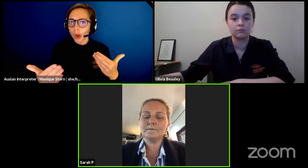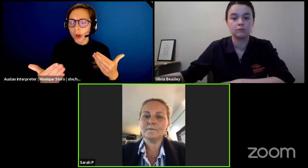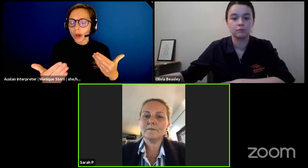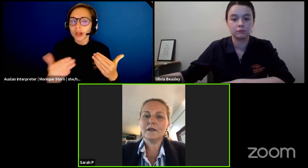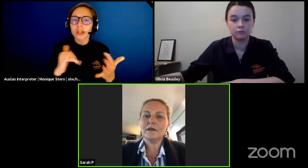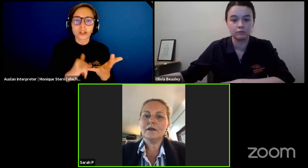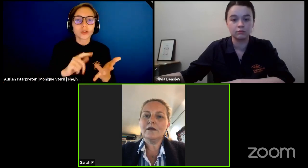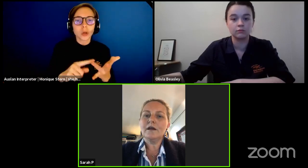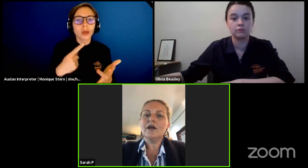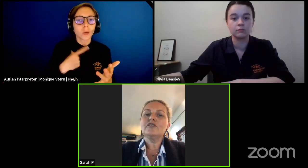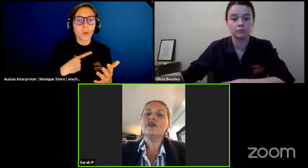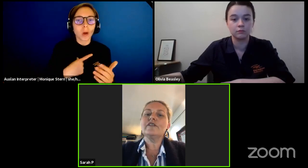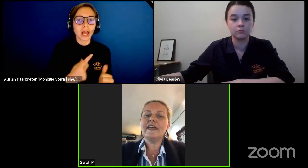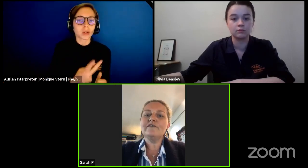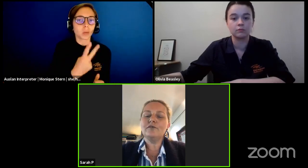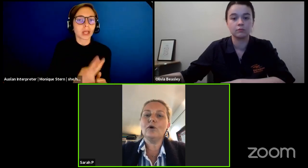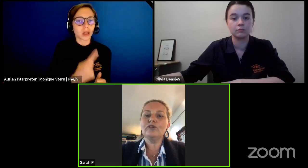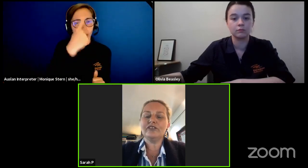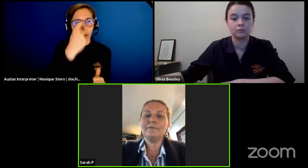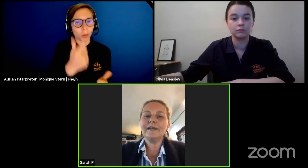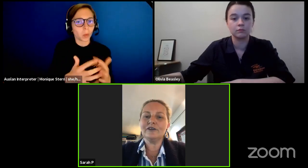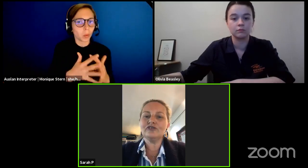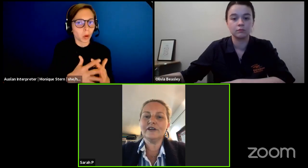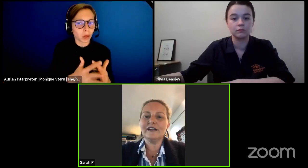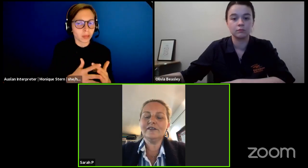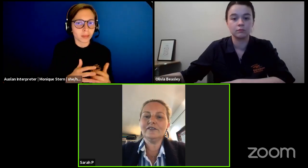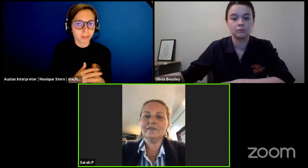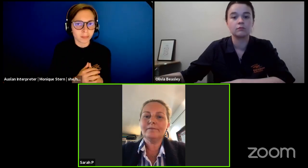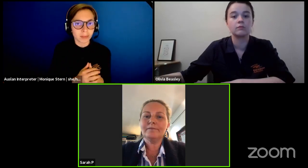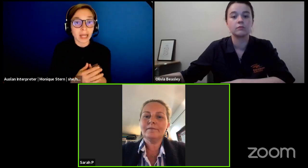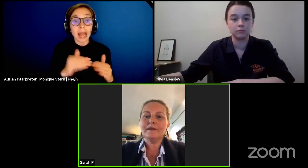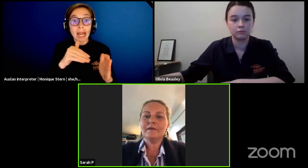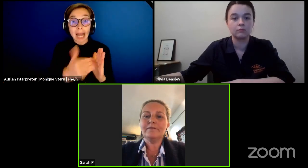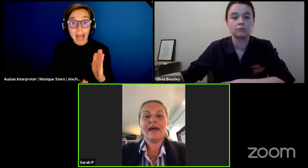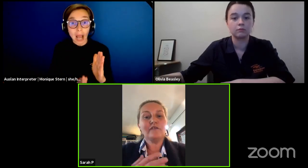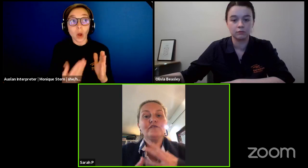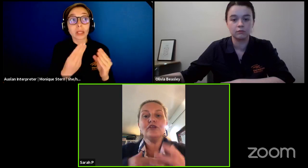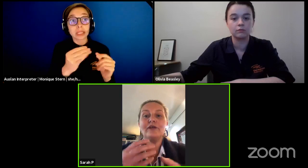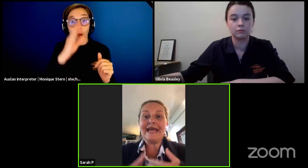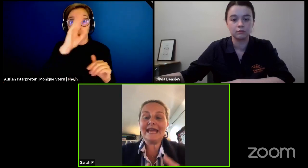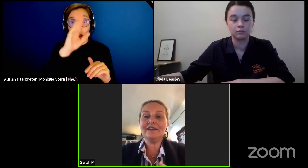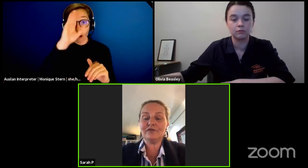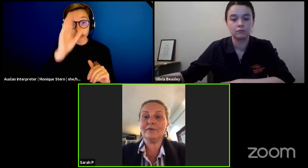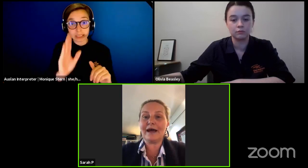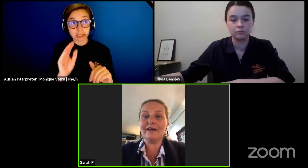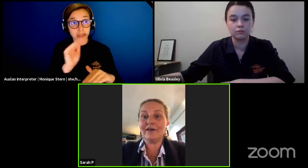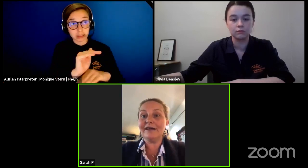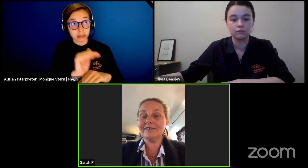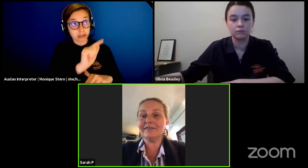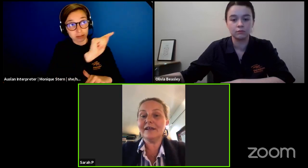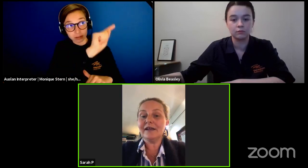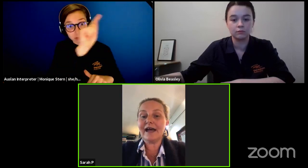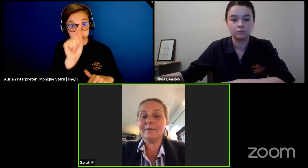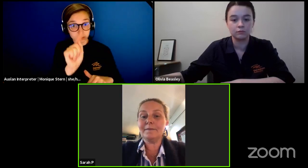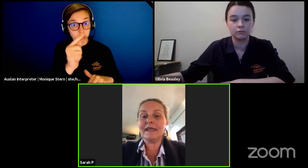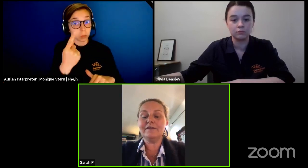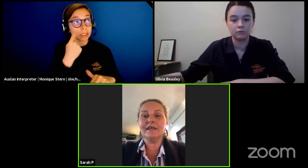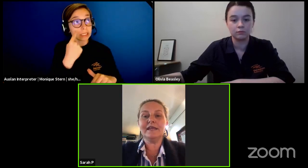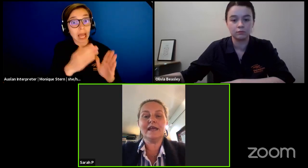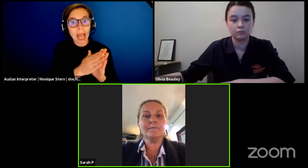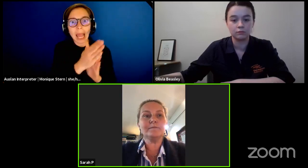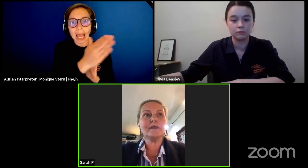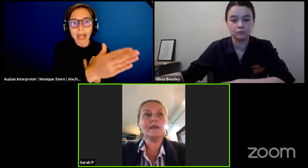protection. So therefore, some countries that are further ahead of us